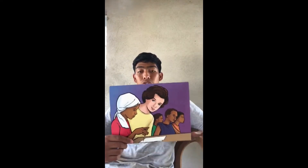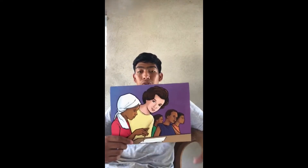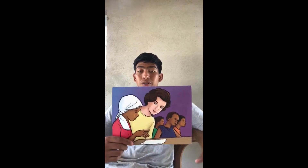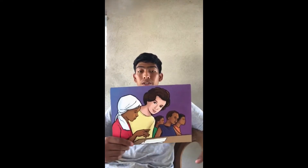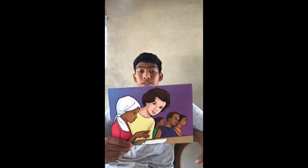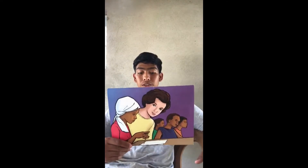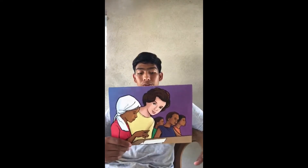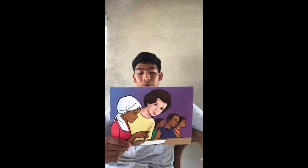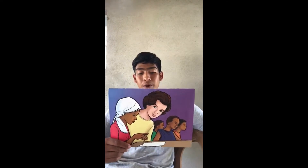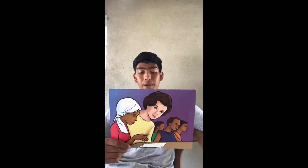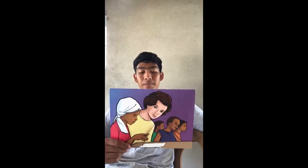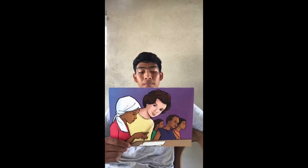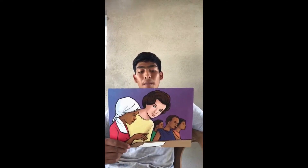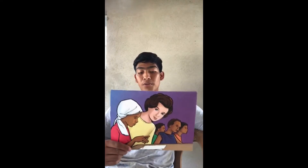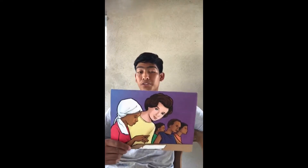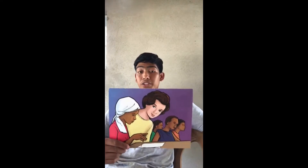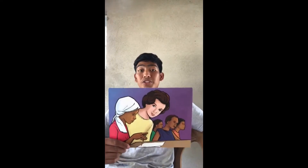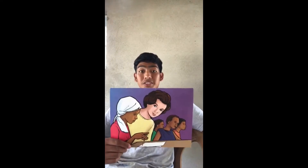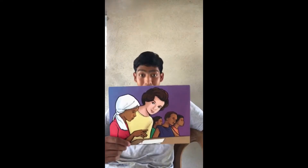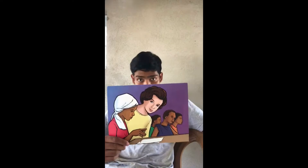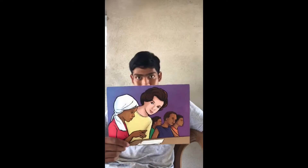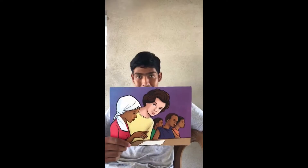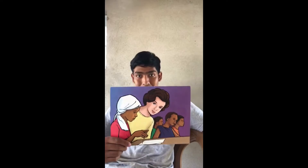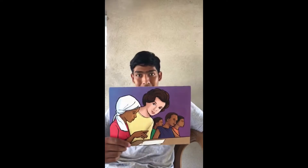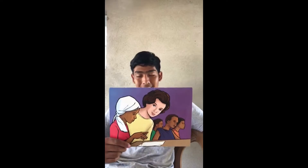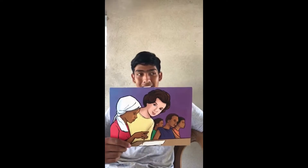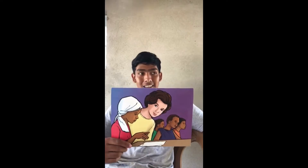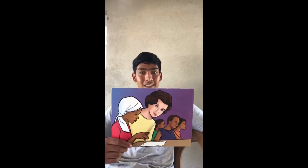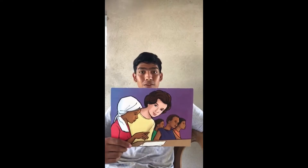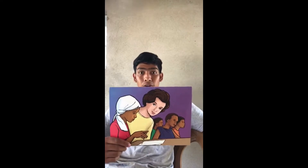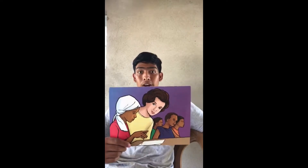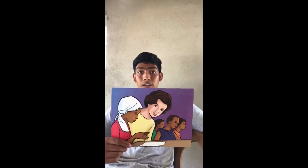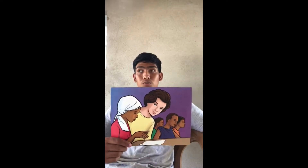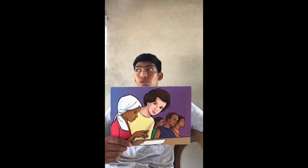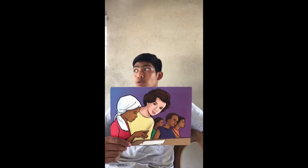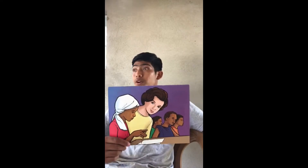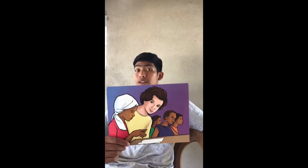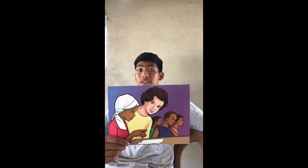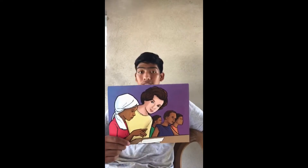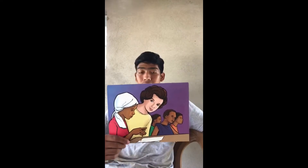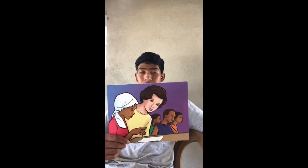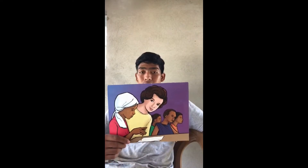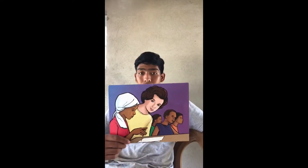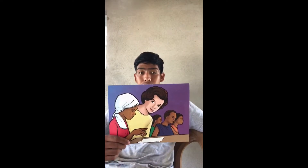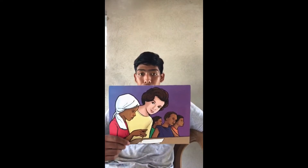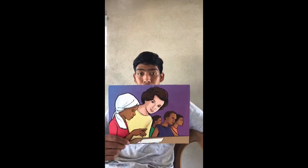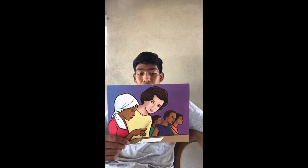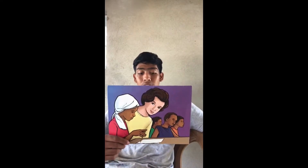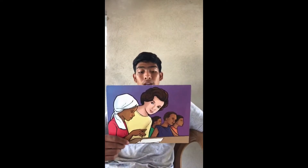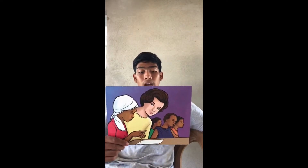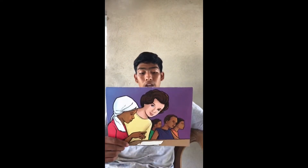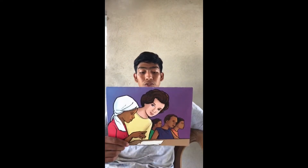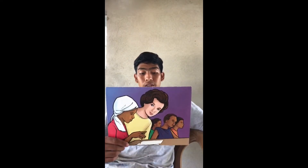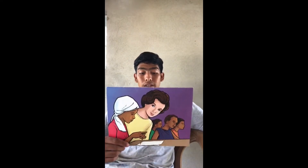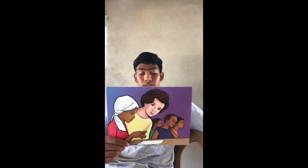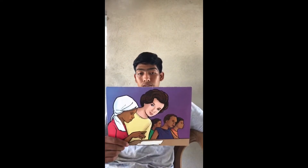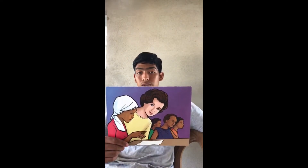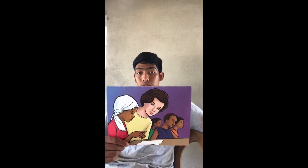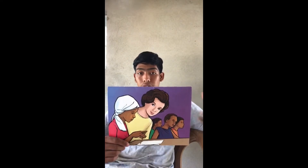the teacher was a missionary, didn't see her, right? But the teacher did see her, like her eyes were looking at Titi, she's new and I should get to her.